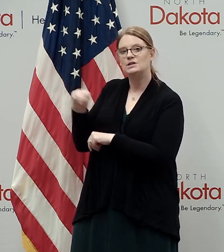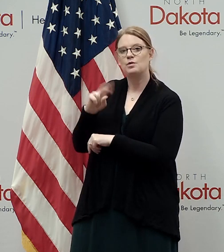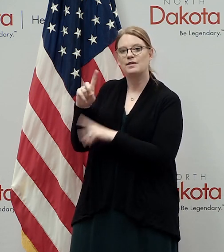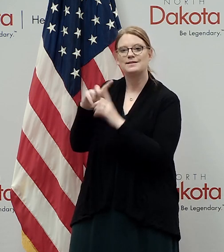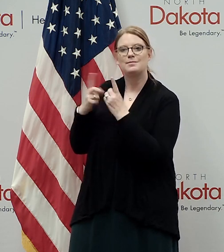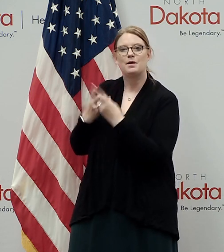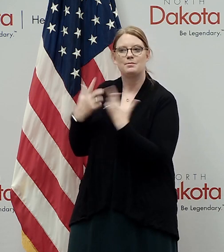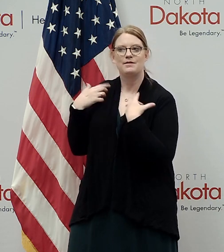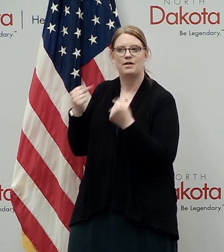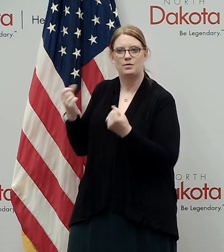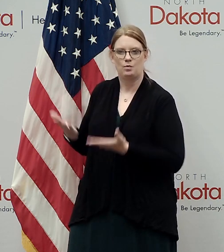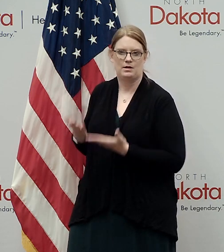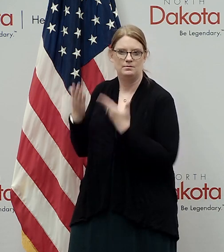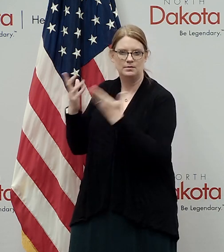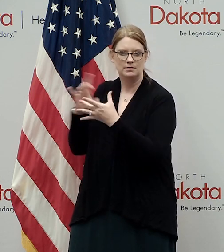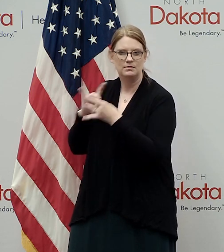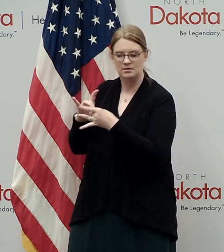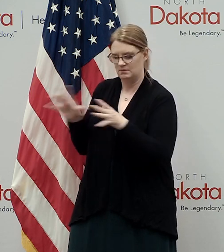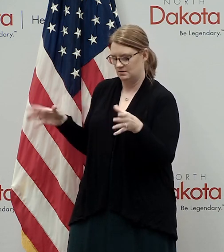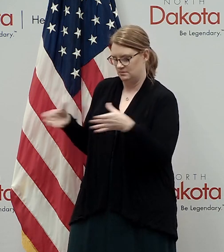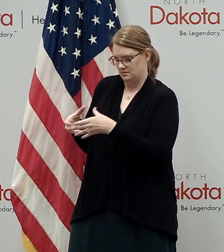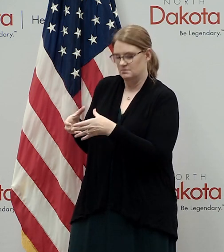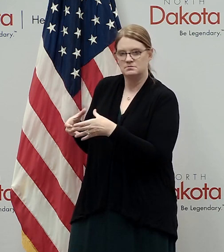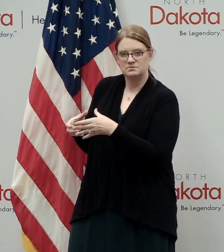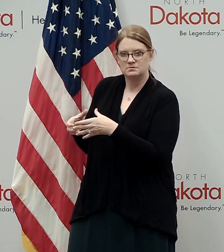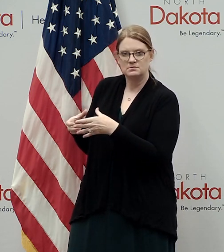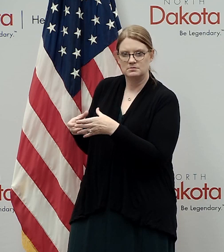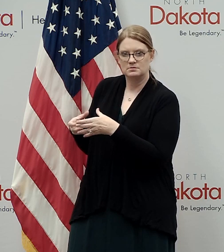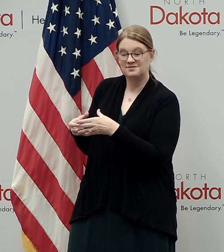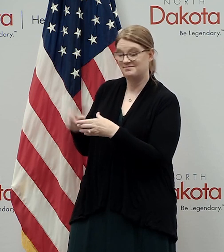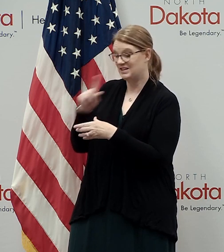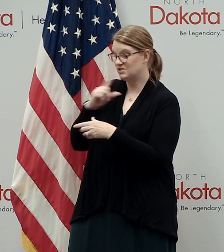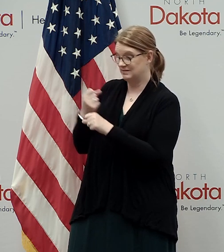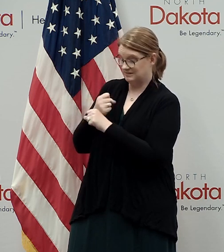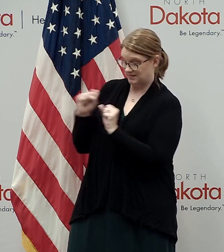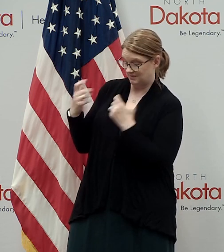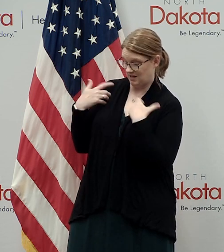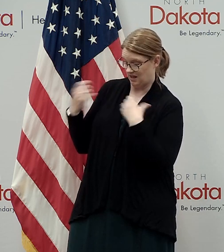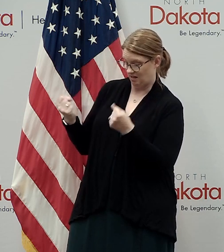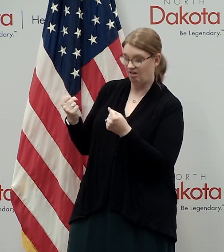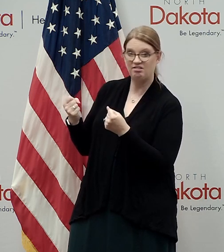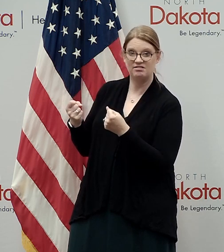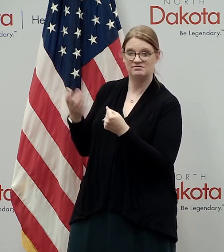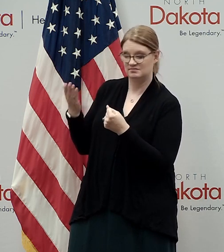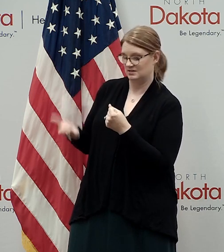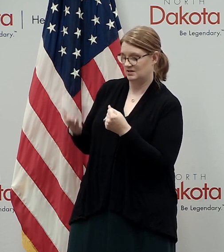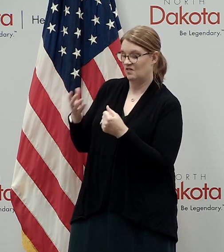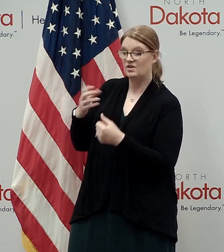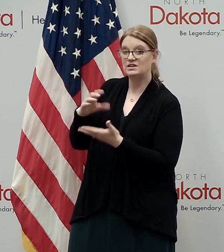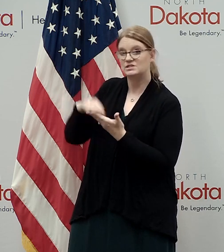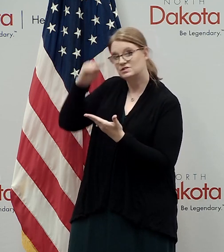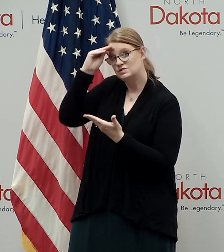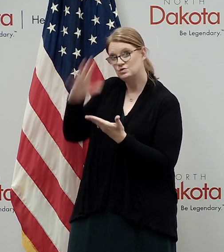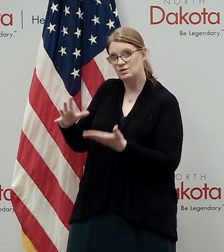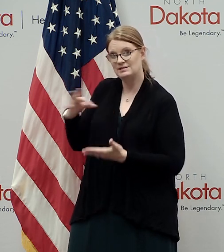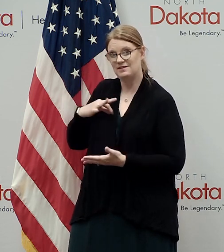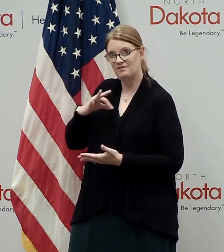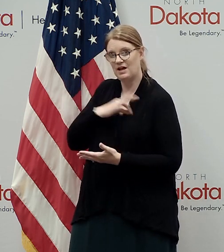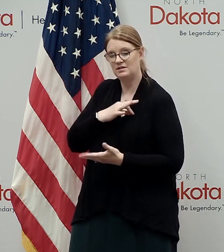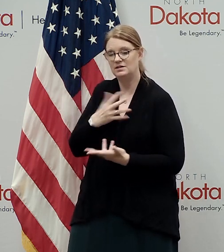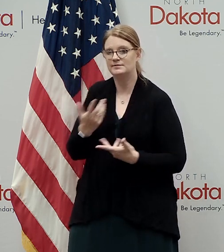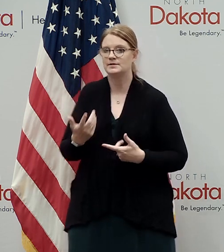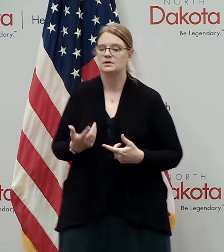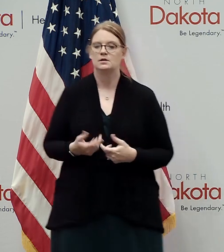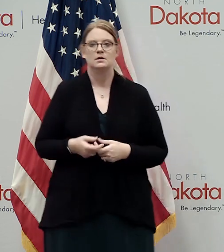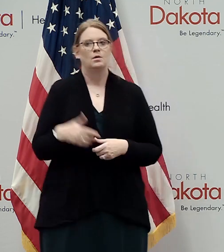Department of Health recommendations for congregate setting to ensure the safety, health, and overall well-being of students and faculty. We know there's going to be